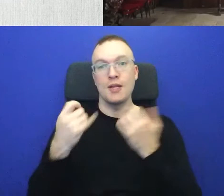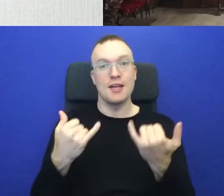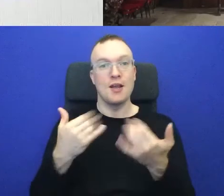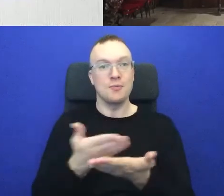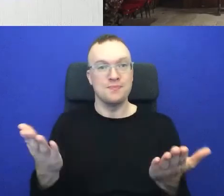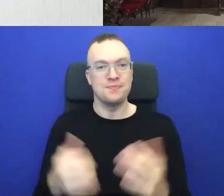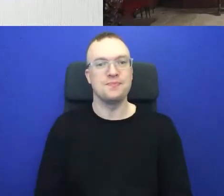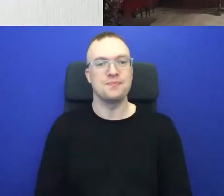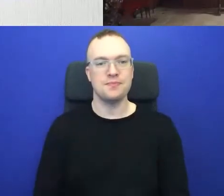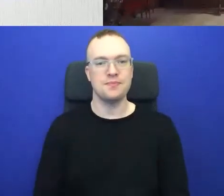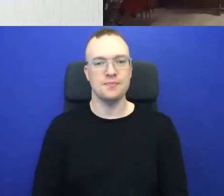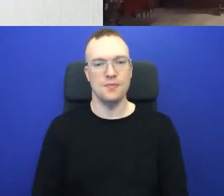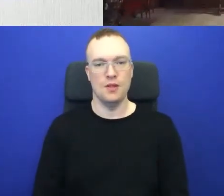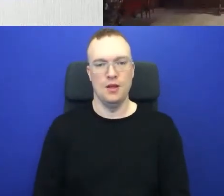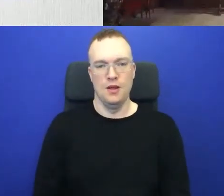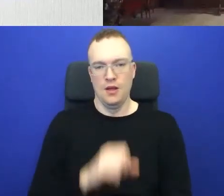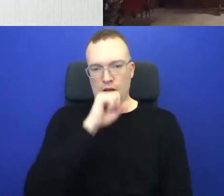now.